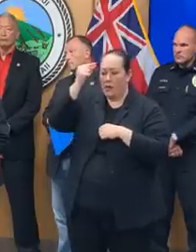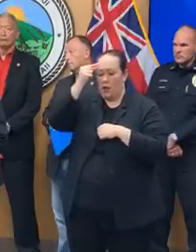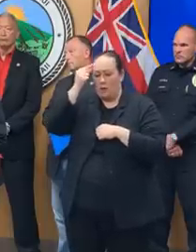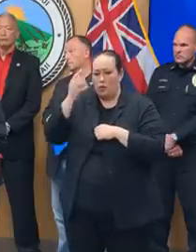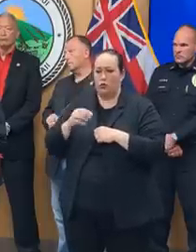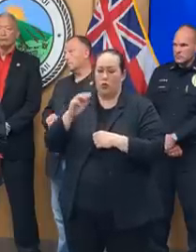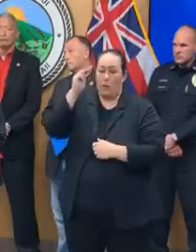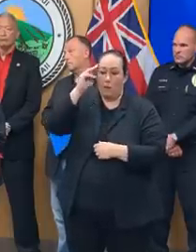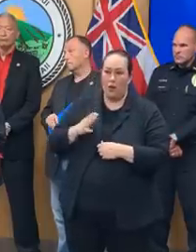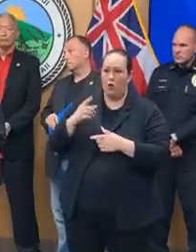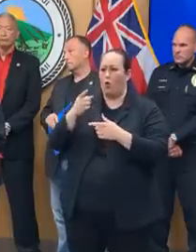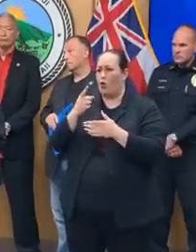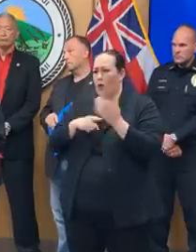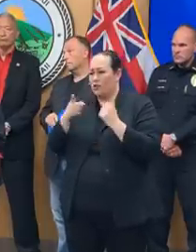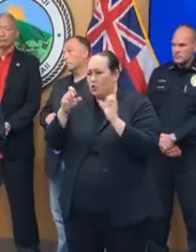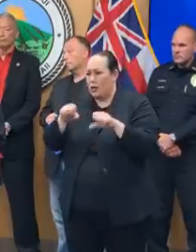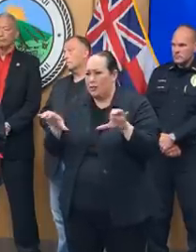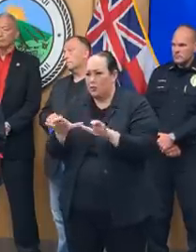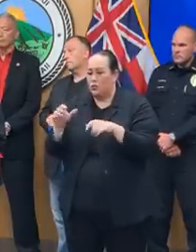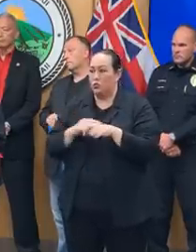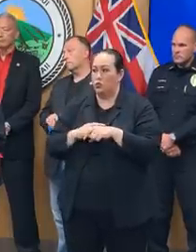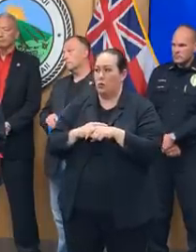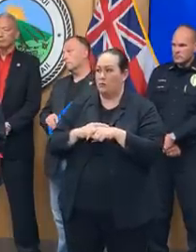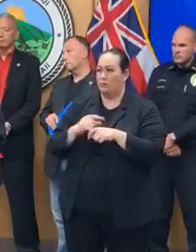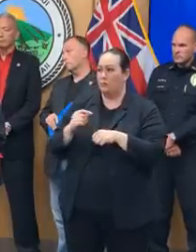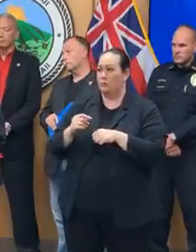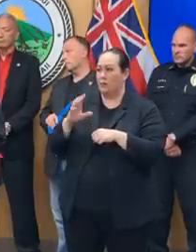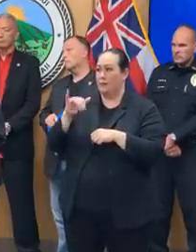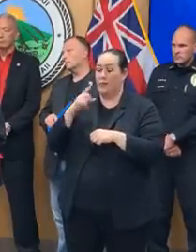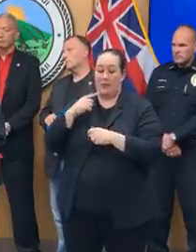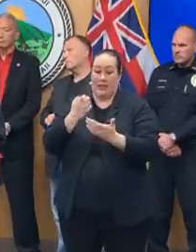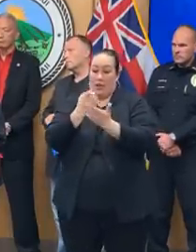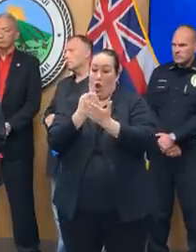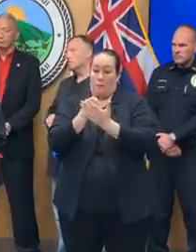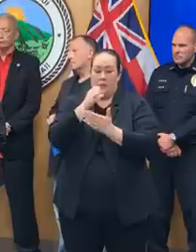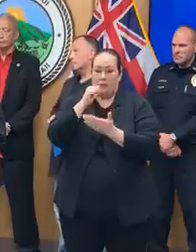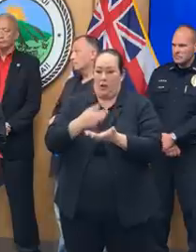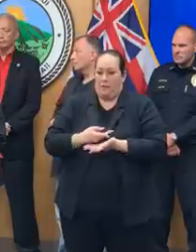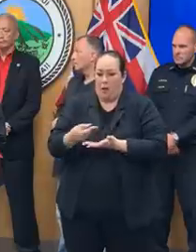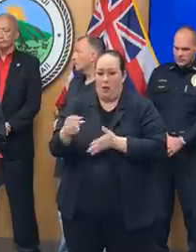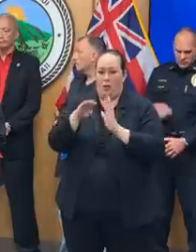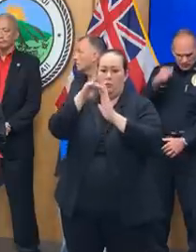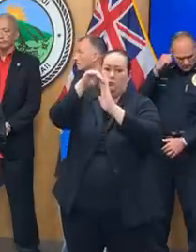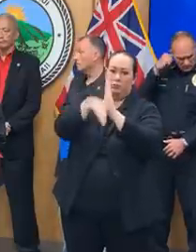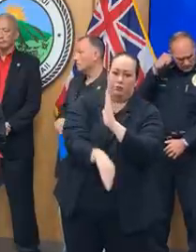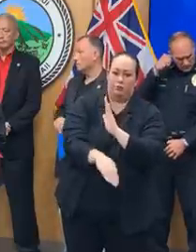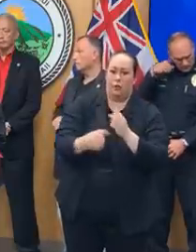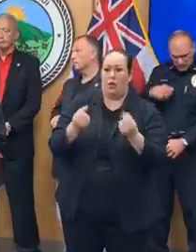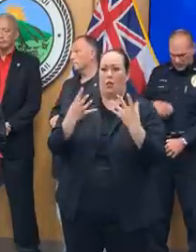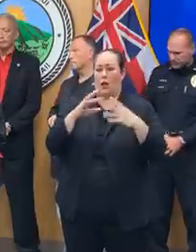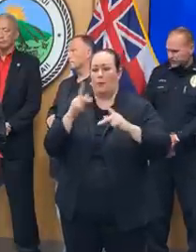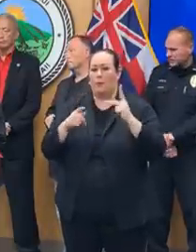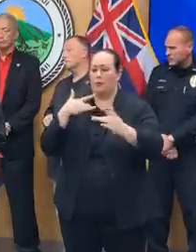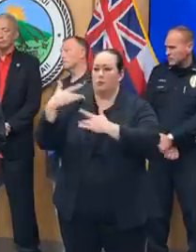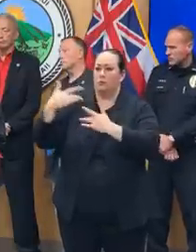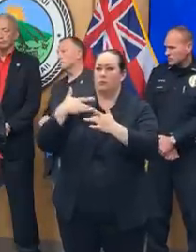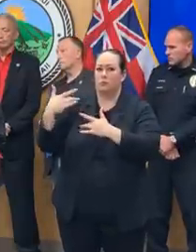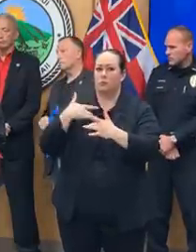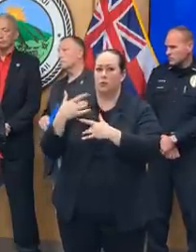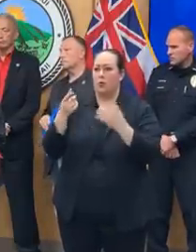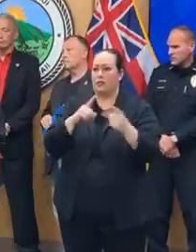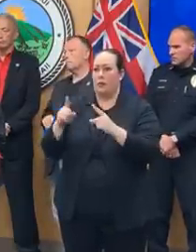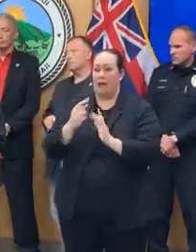and the mayor, what you can do to reassure the rest of the island that the economy is not going to fail. A lot of people are really worried right now that they're getting